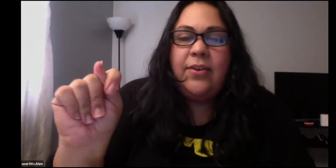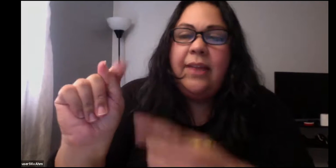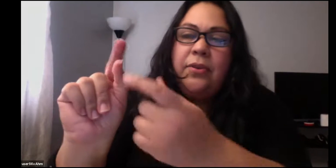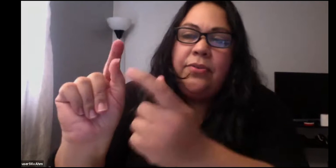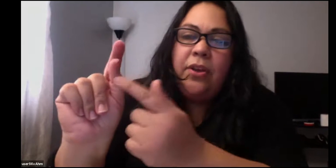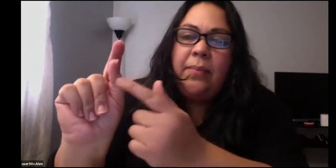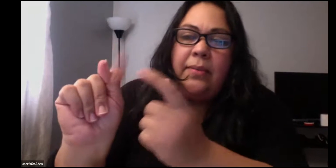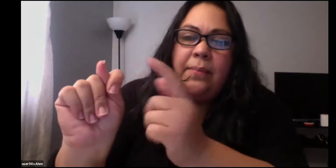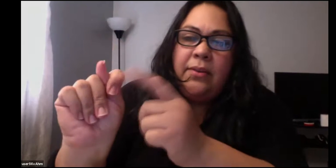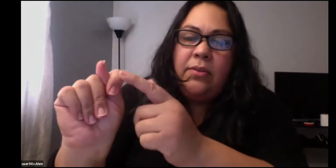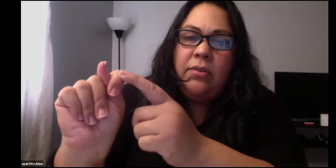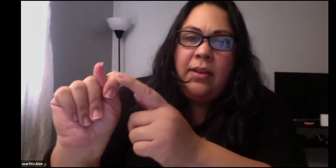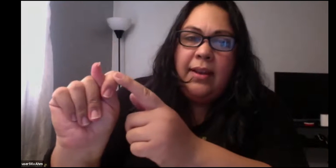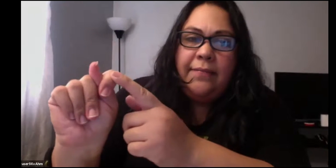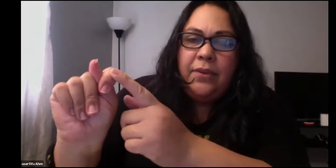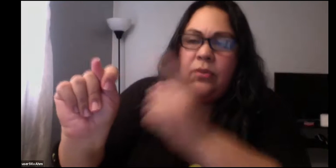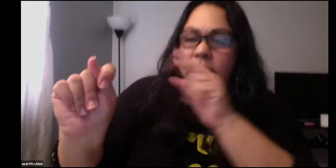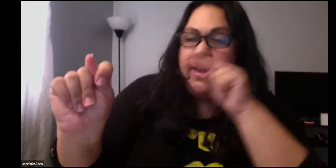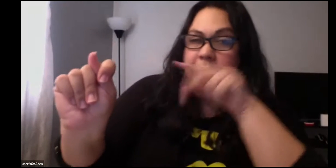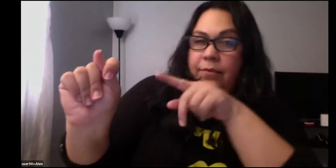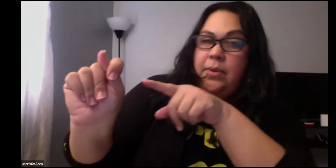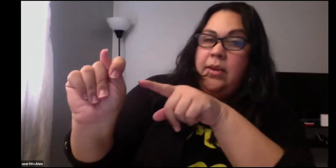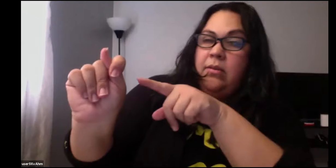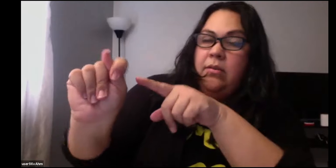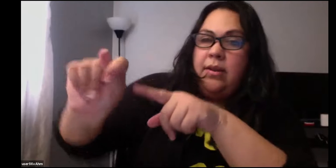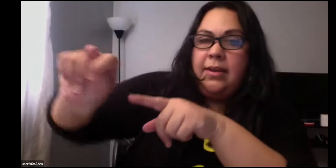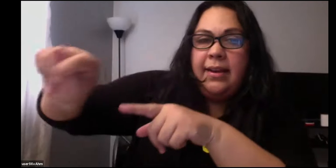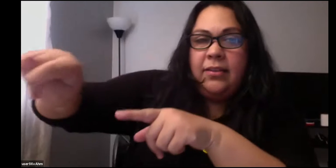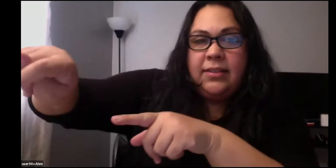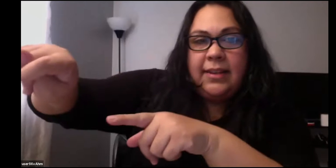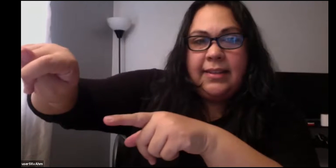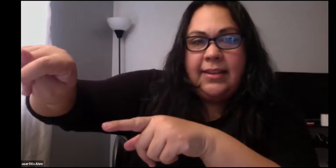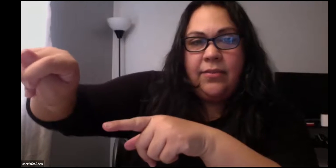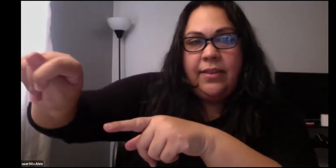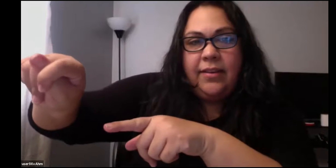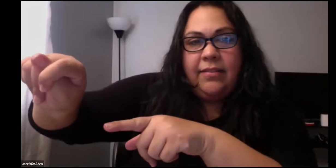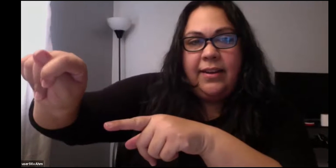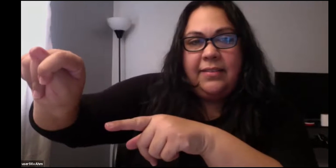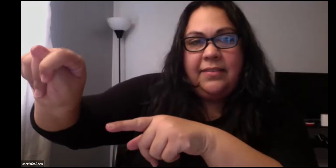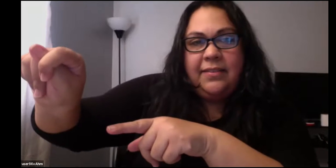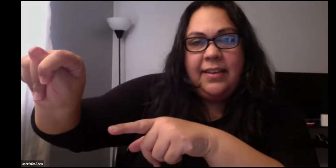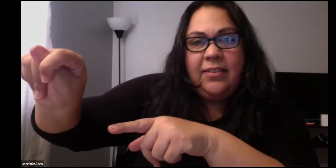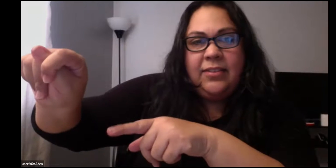your thumb in the middle. If you look at it from here, it kind of looks like a T over there, right? Kind of looks like a